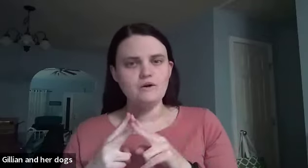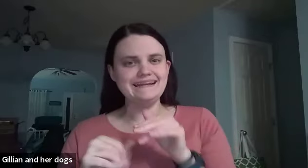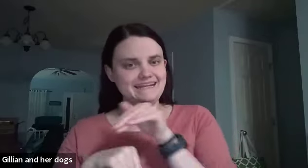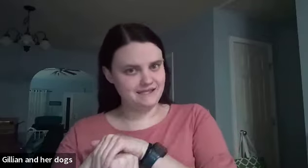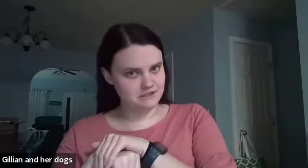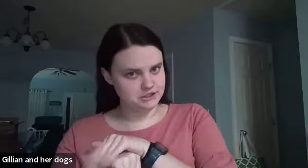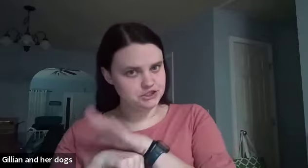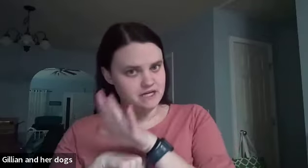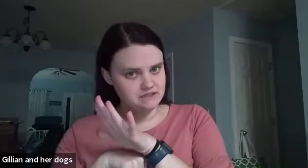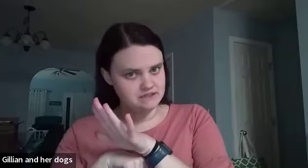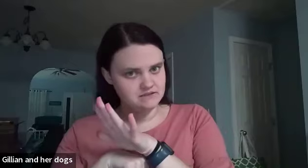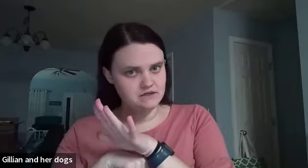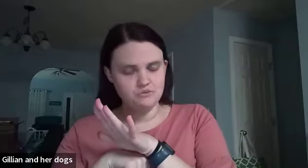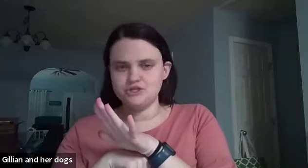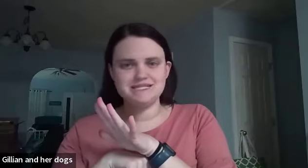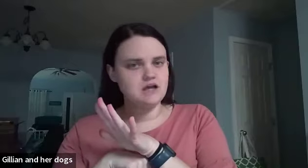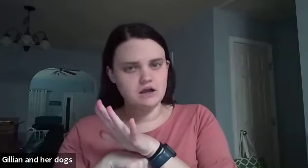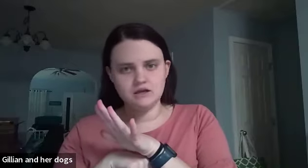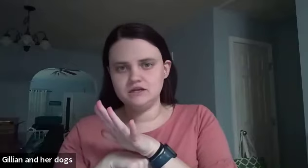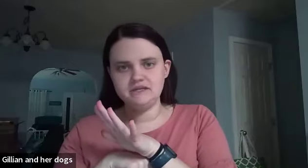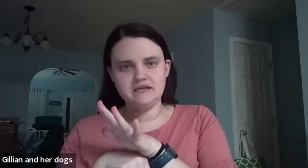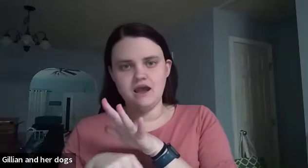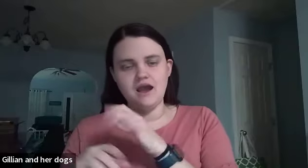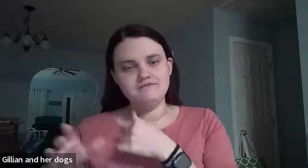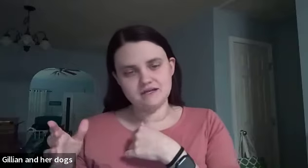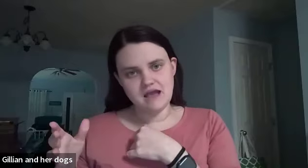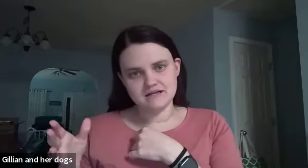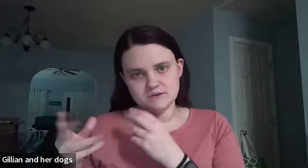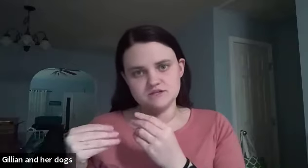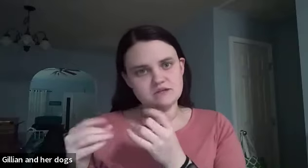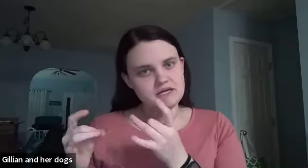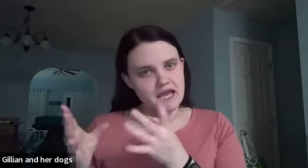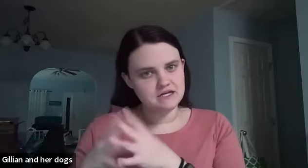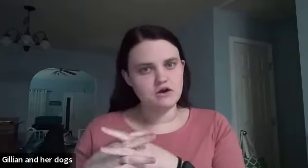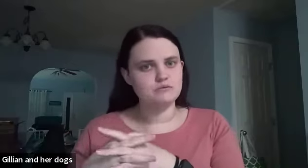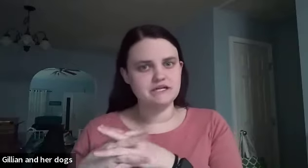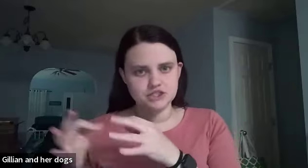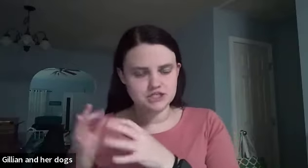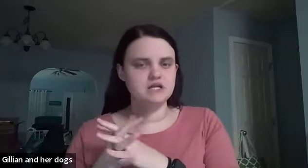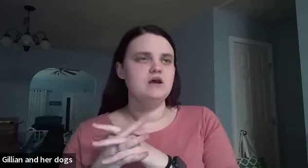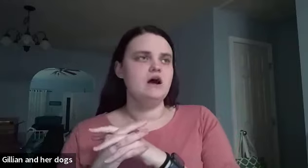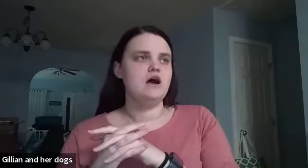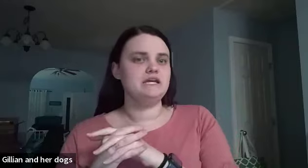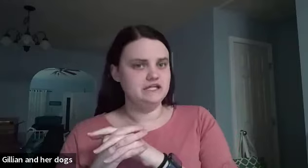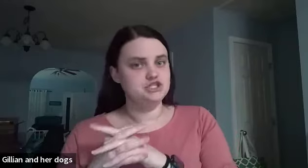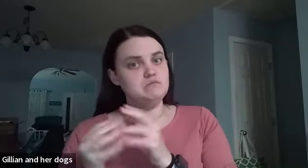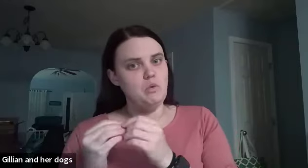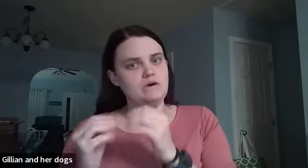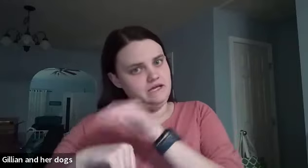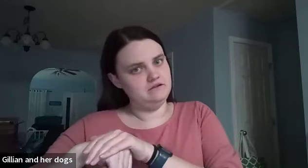More English based, which is not going to be, I've not had experience with it being hated on or being judged. It is just more